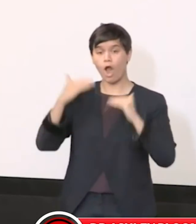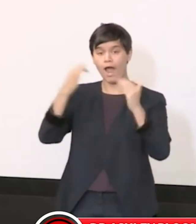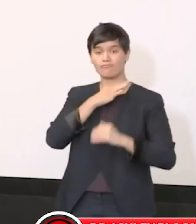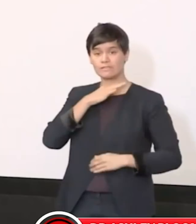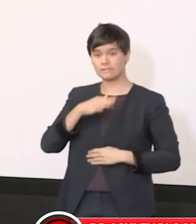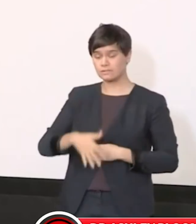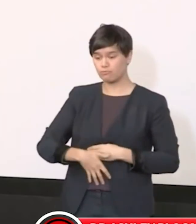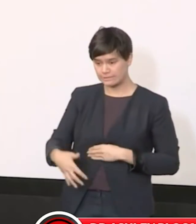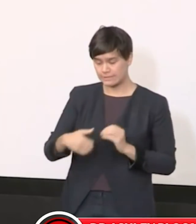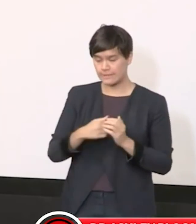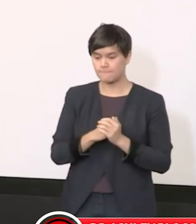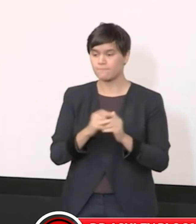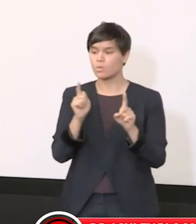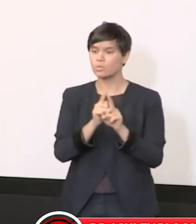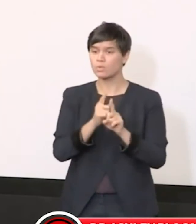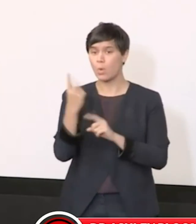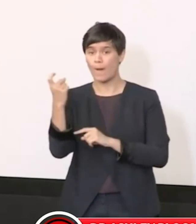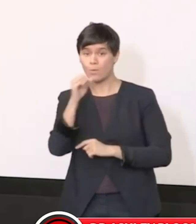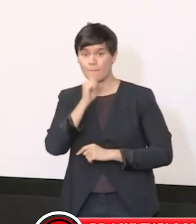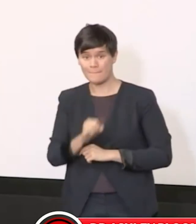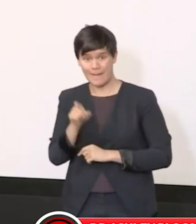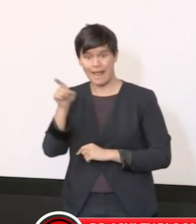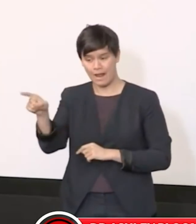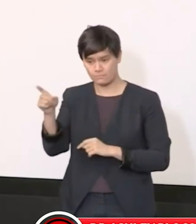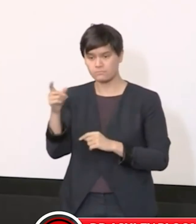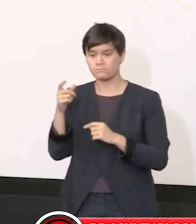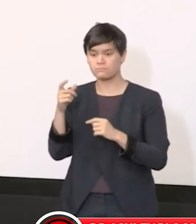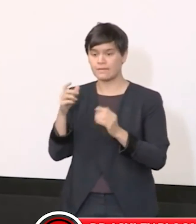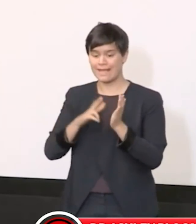awarded Knight Companion of the New Zealand Order of Merit for services to medical research.